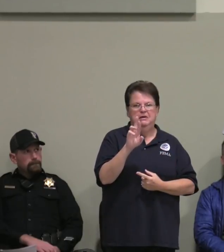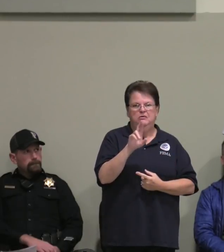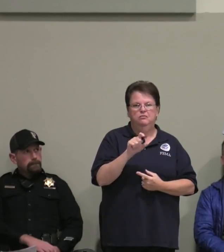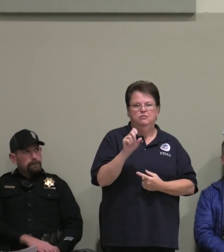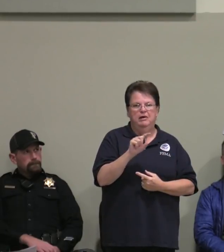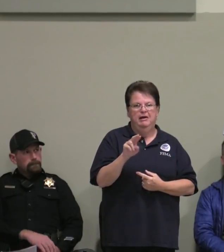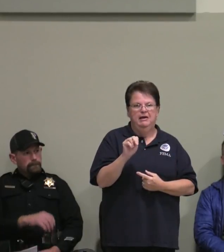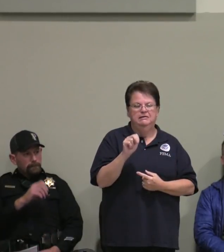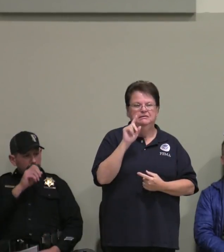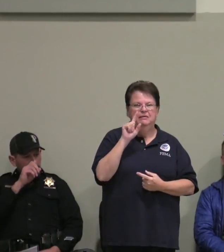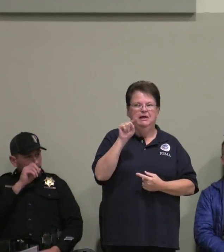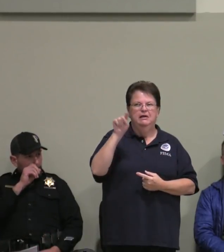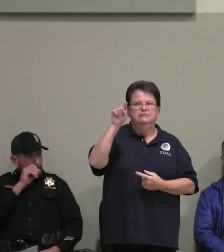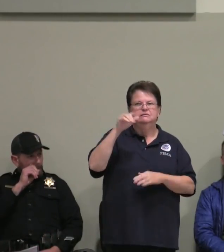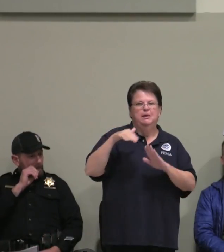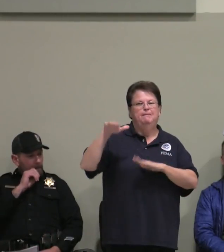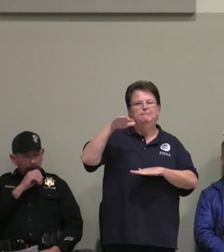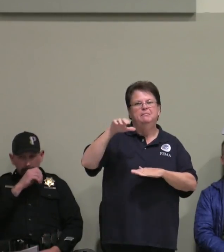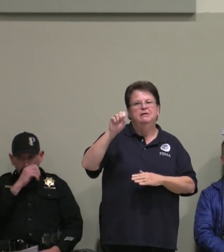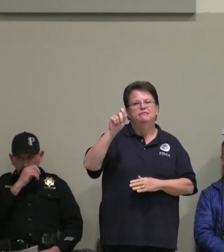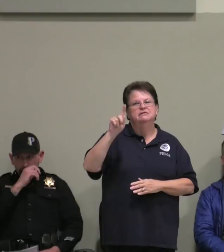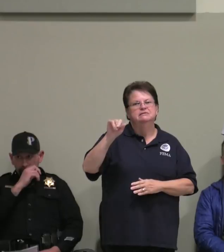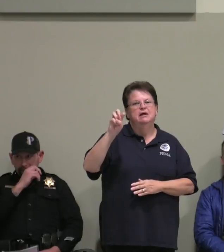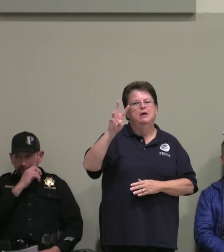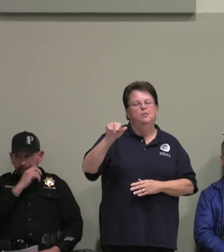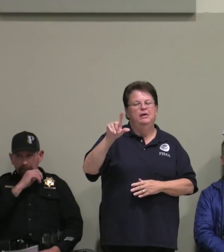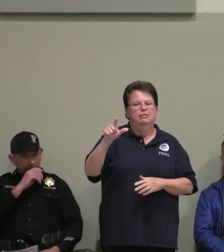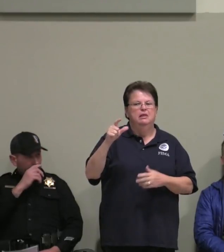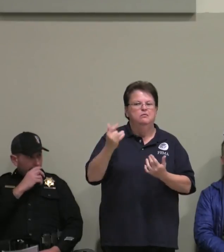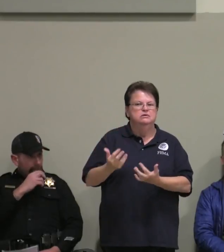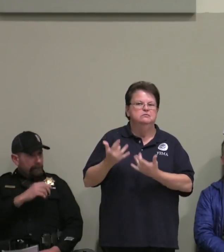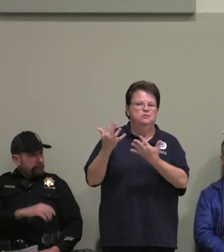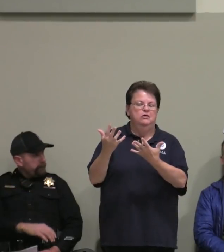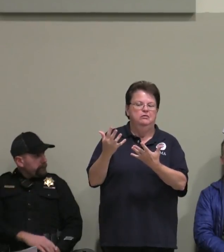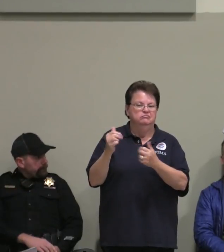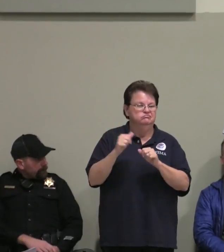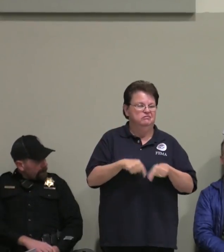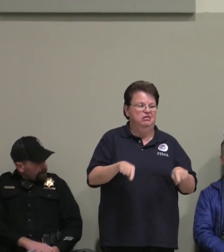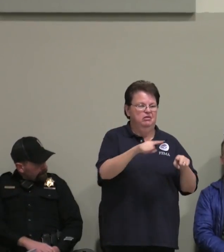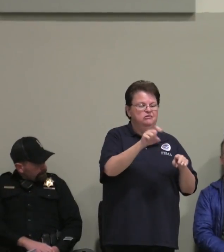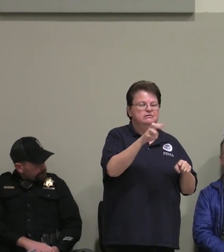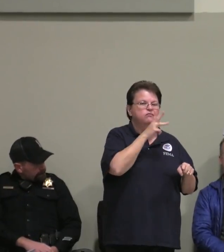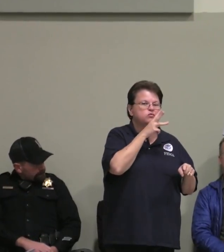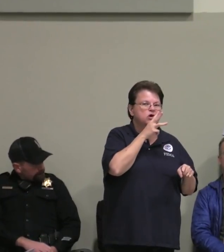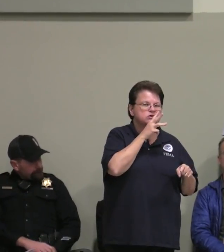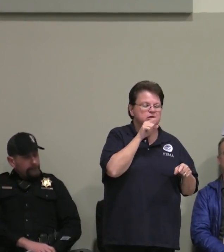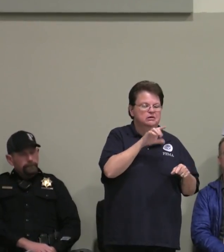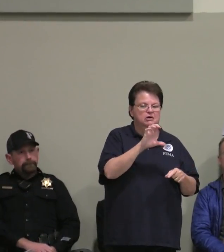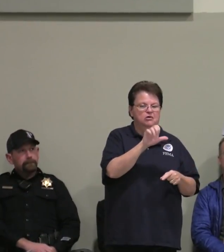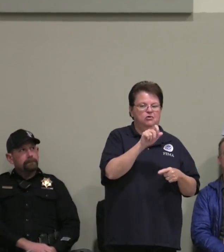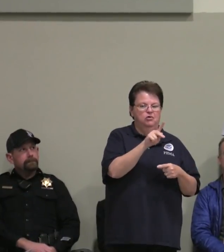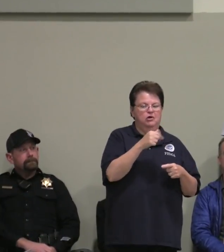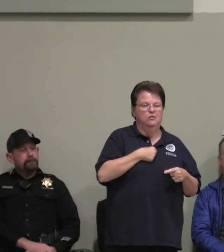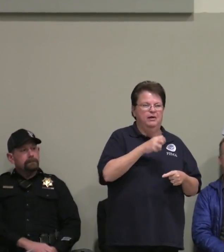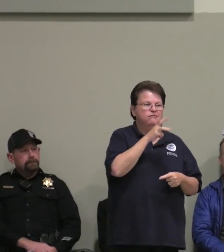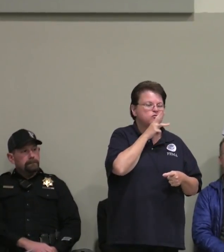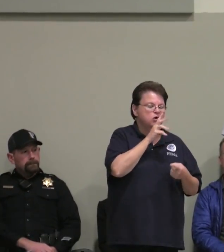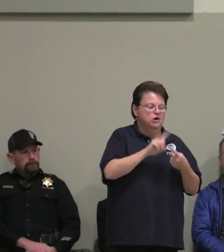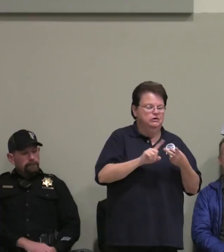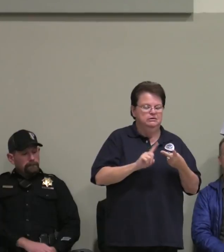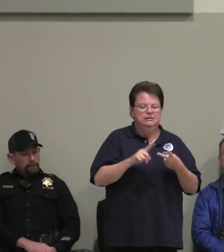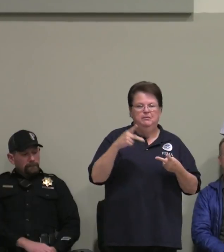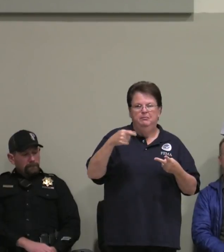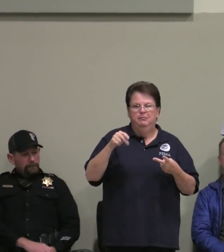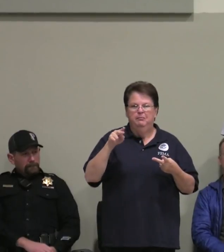is a tank up off Skyway that was burnt, has water in them. We have water down Clark. We have water down